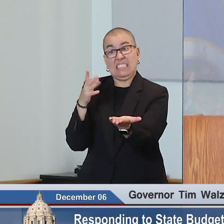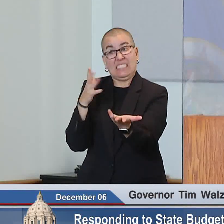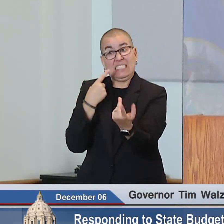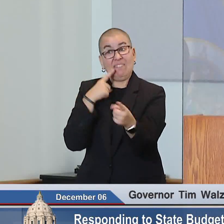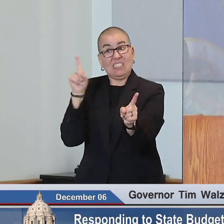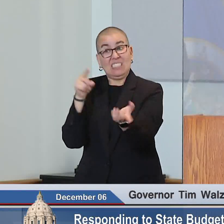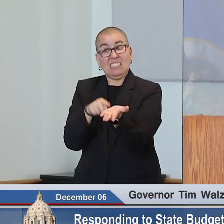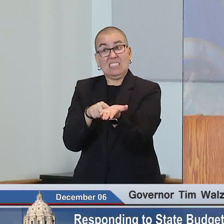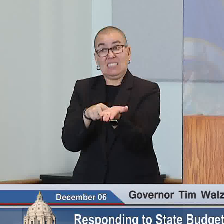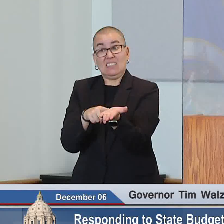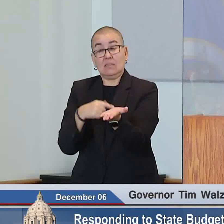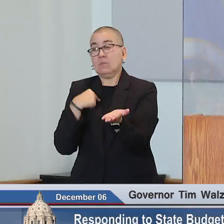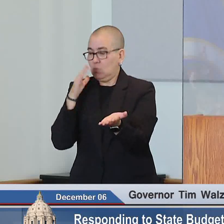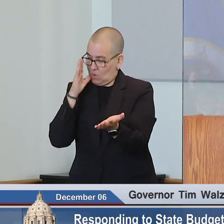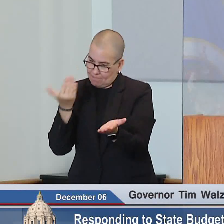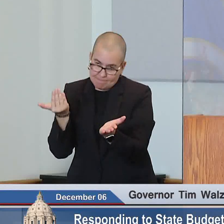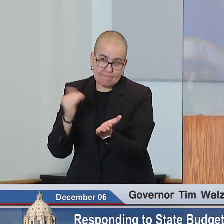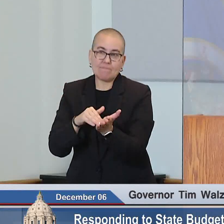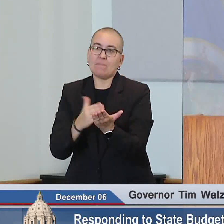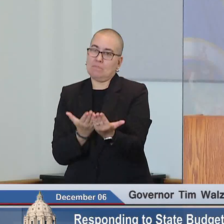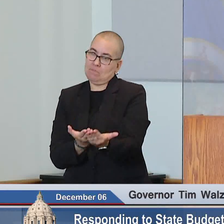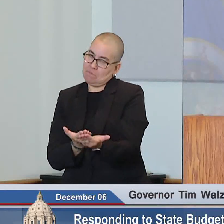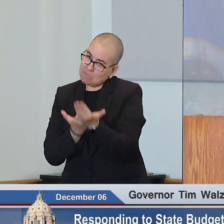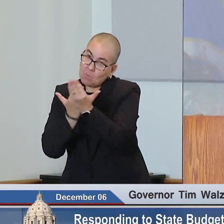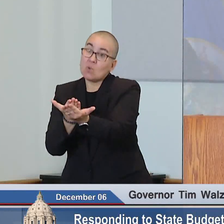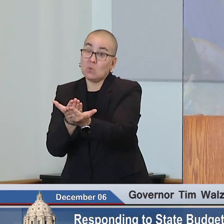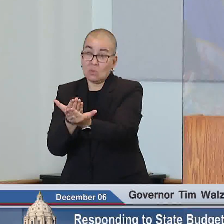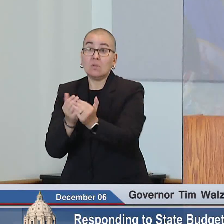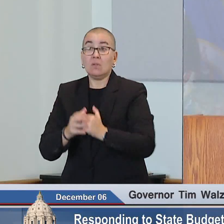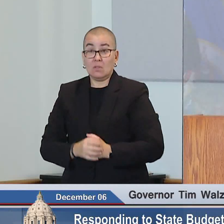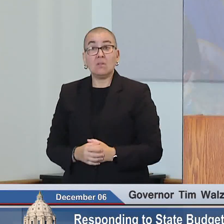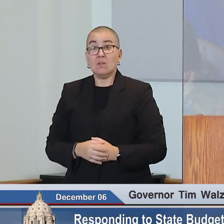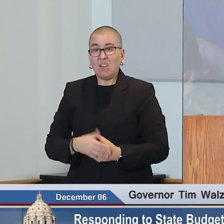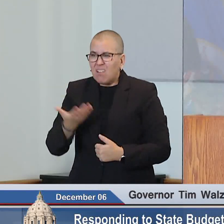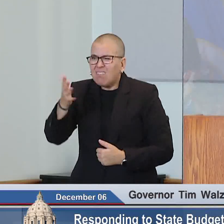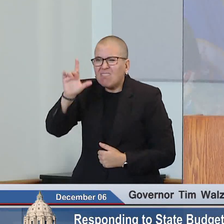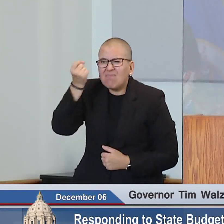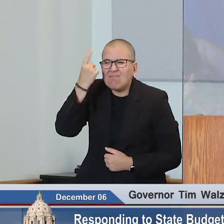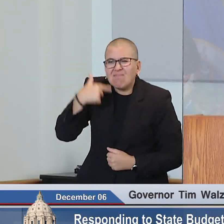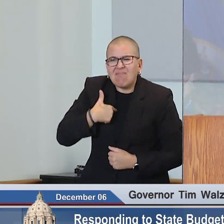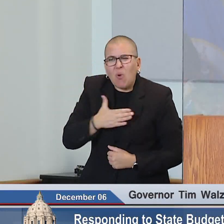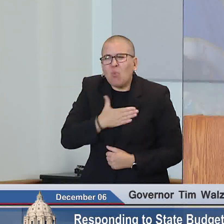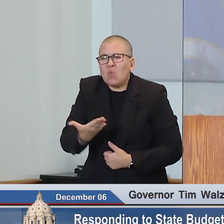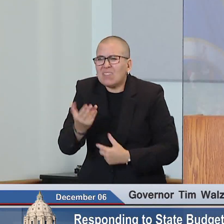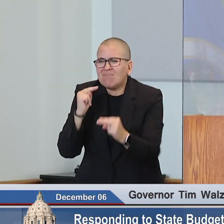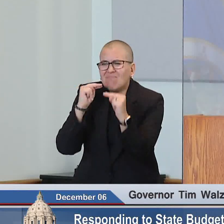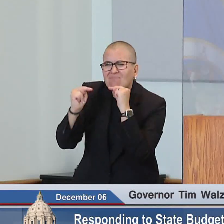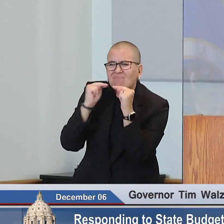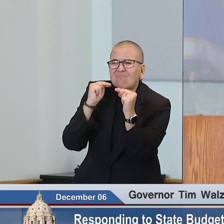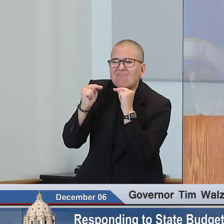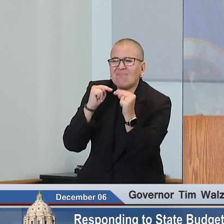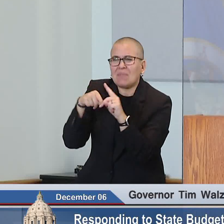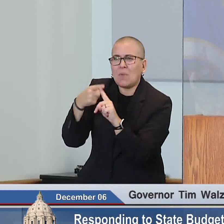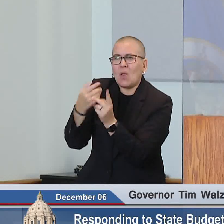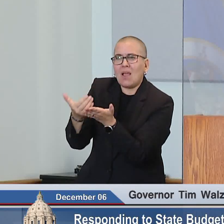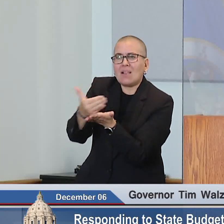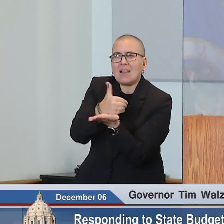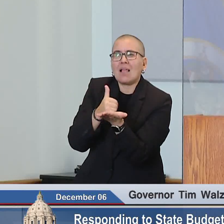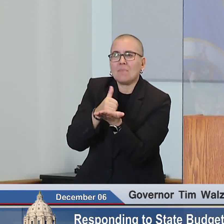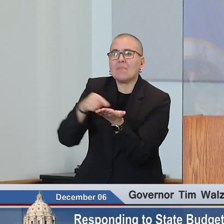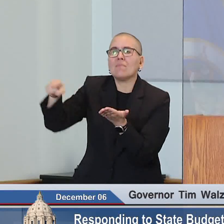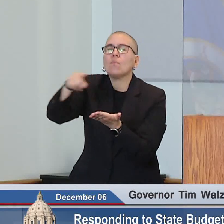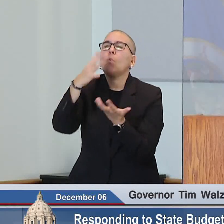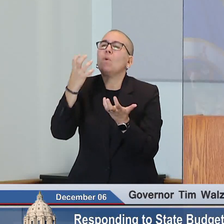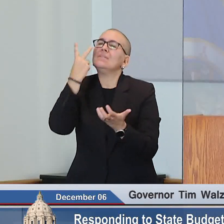propose it again. We are willing to work to see about maybe what some of those income limits were, if they wanted to see those change. But I think for most